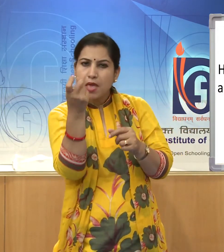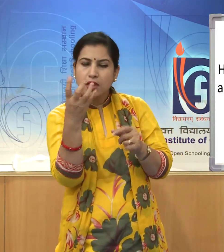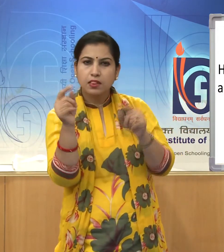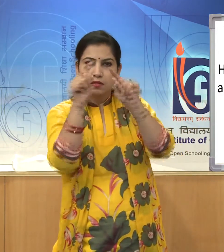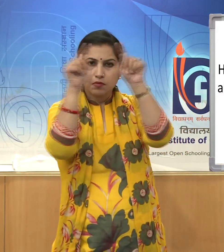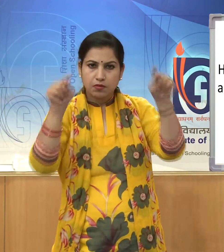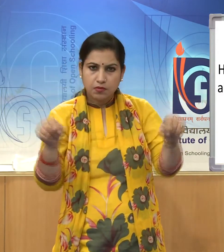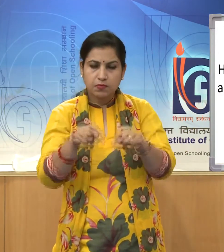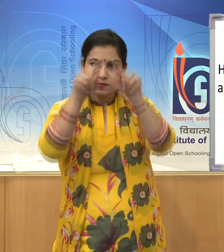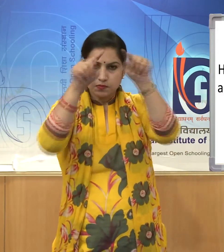geometry.